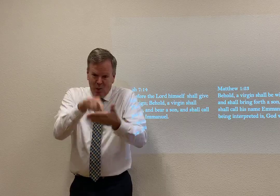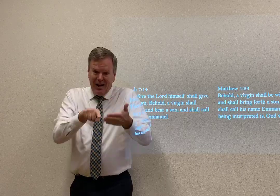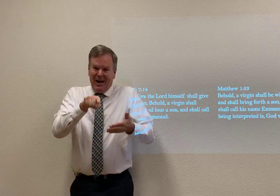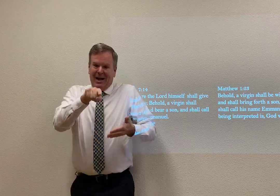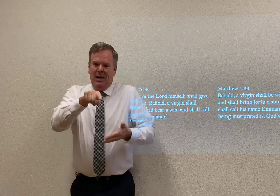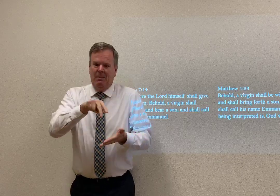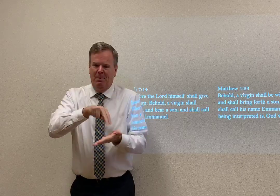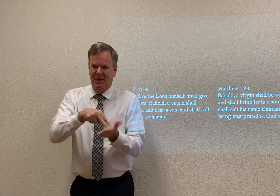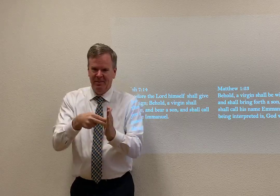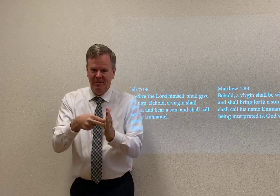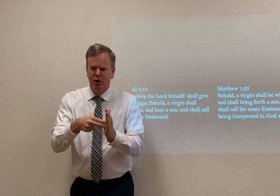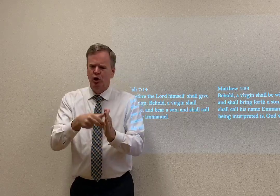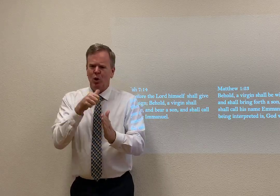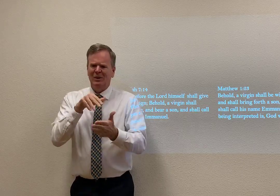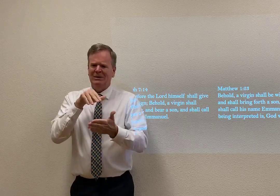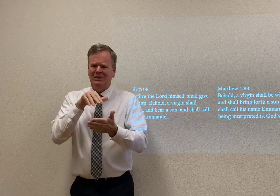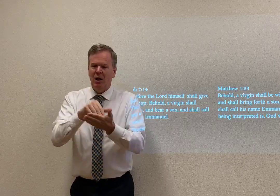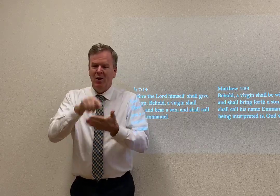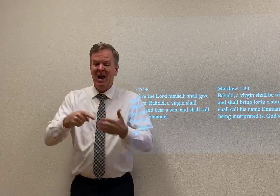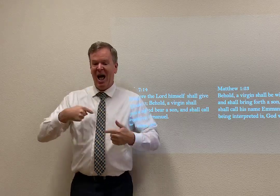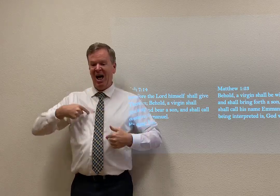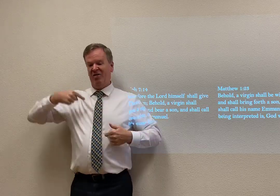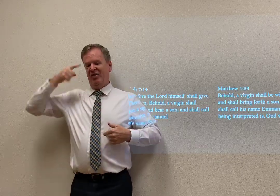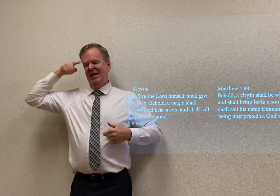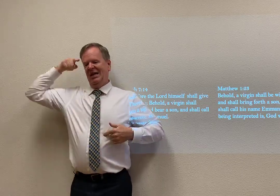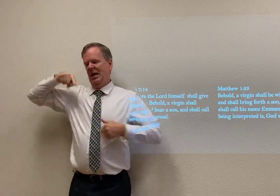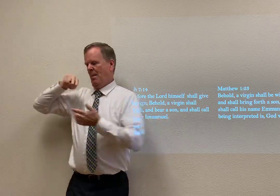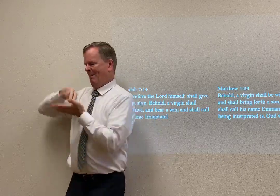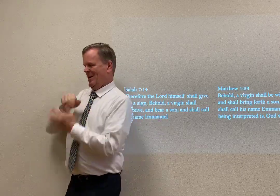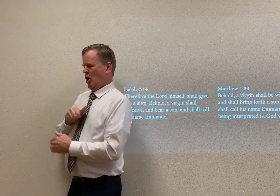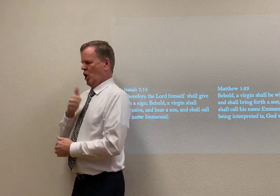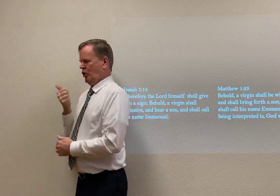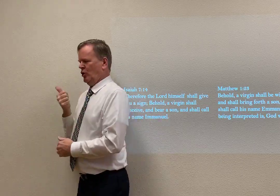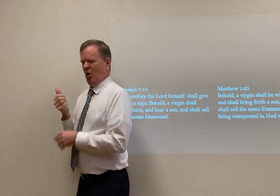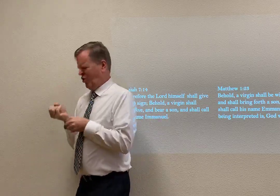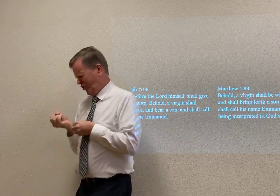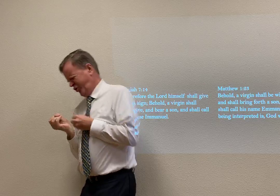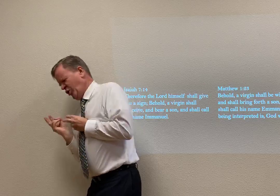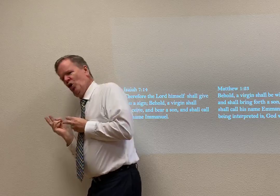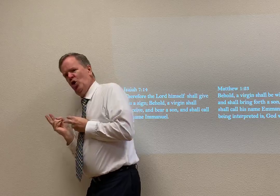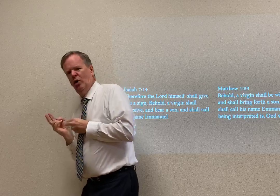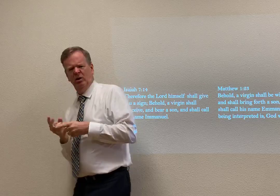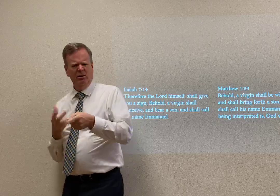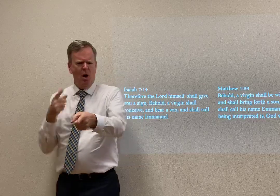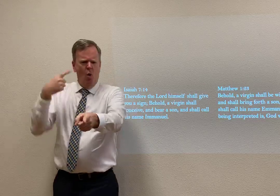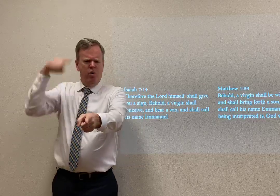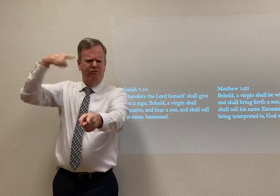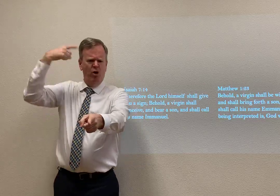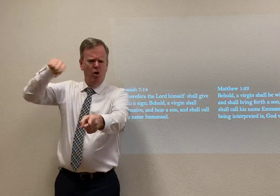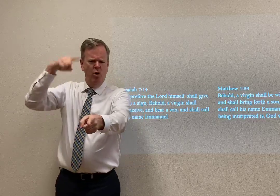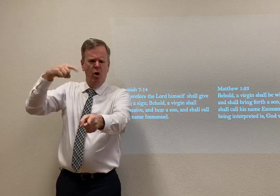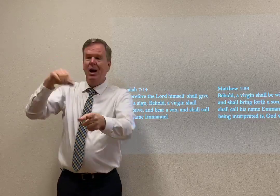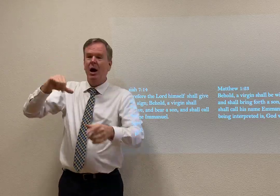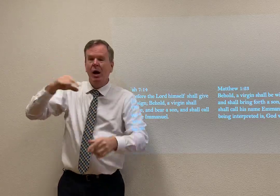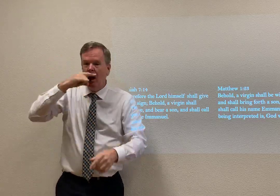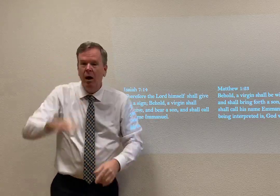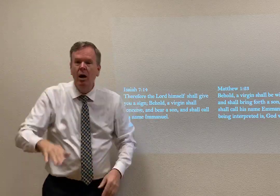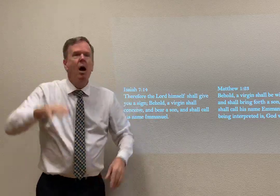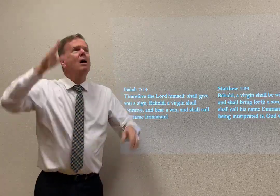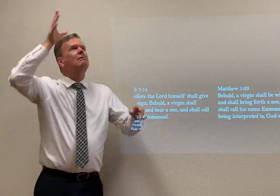God at His word and study what this Bible says. Not what I think it should mean. Get rid of that part. Study what it says.